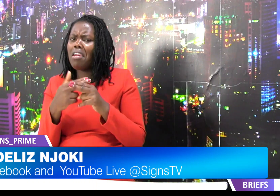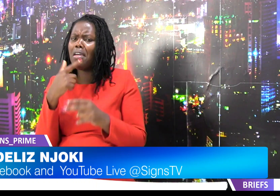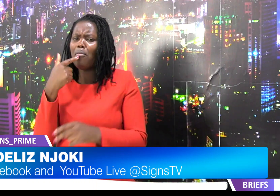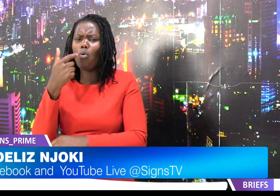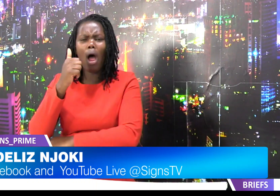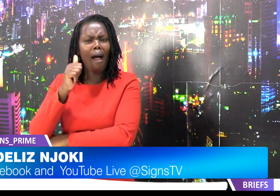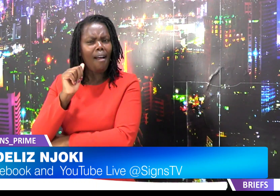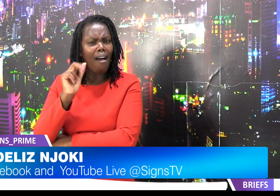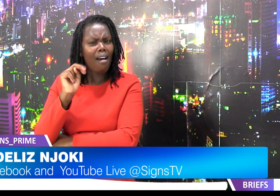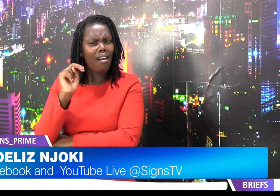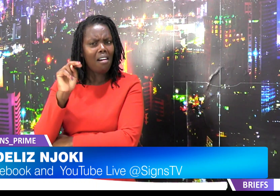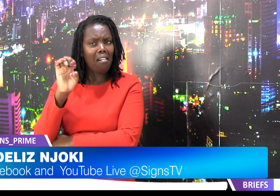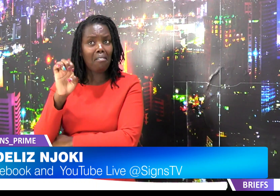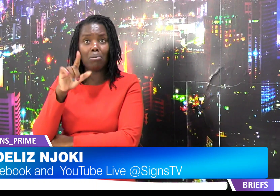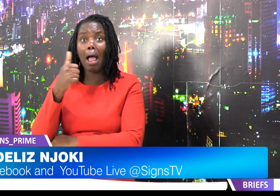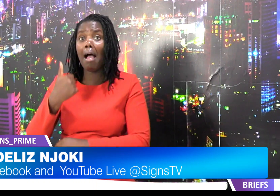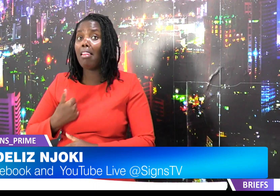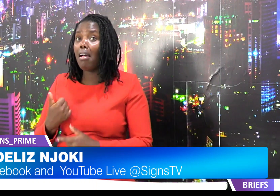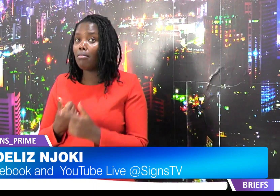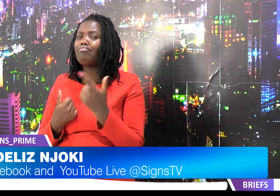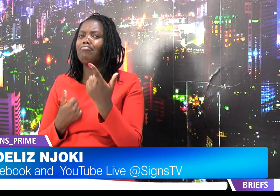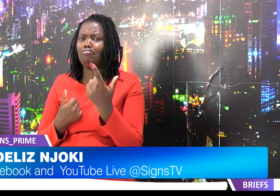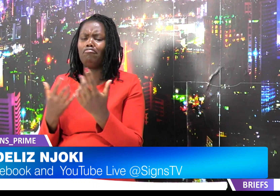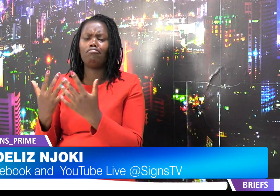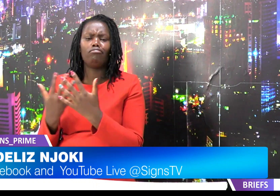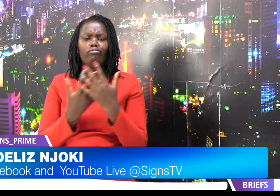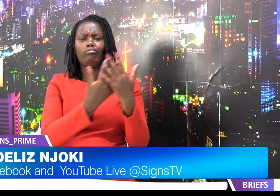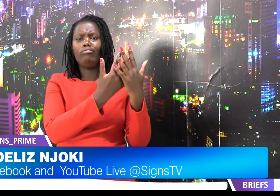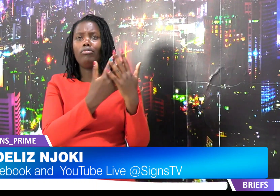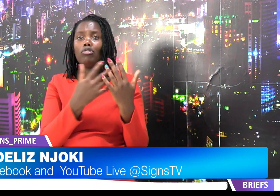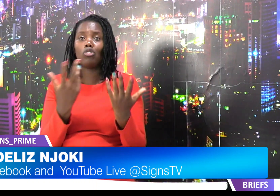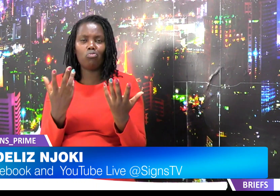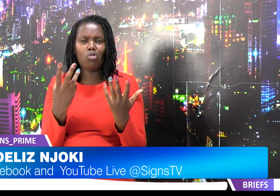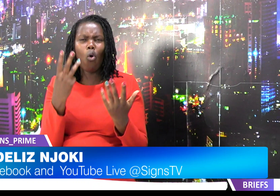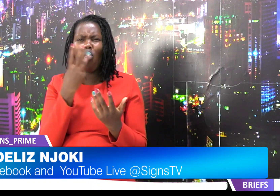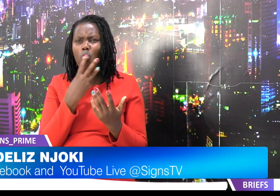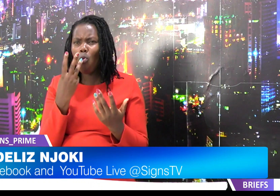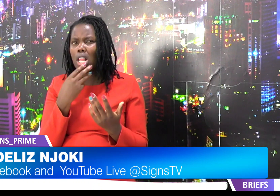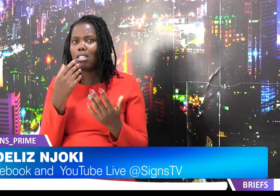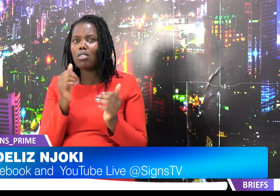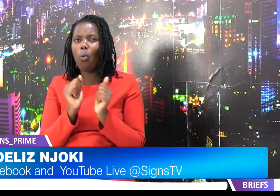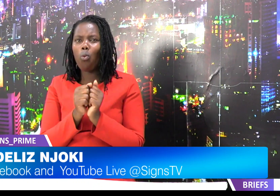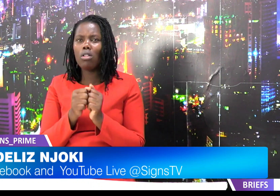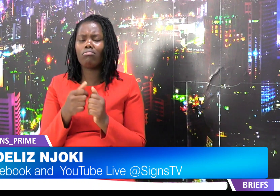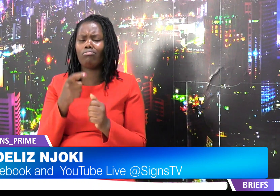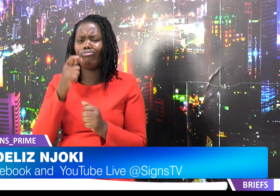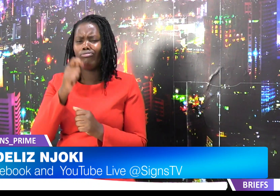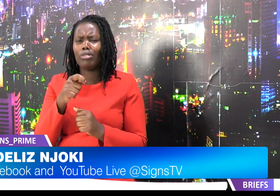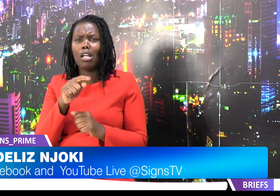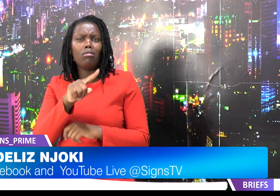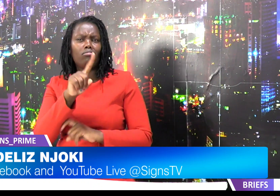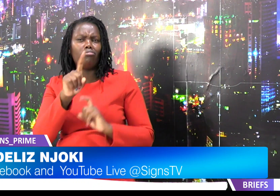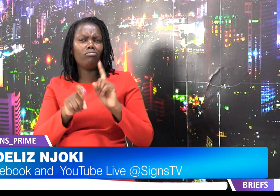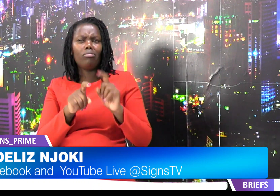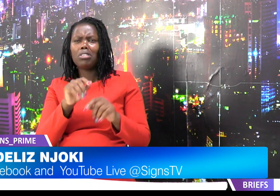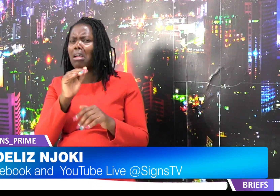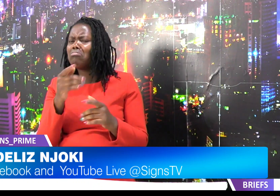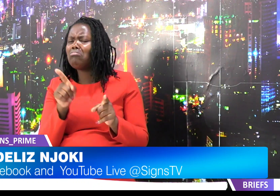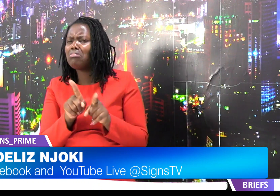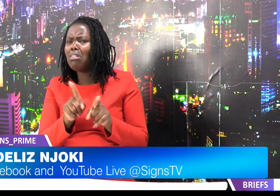investigations continue. The suspect's name, Anne Adhiambo, was arraigned on